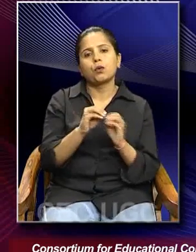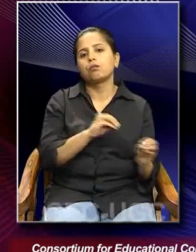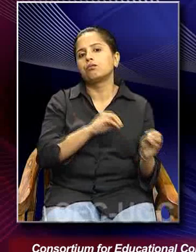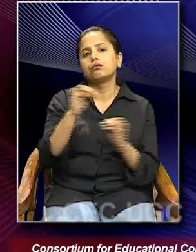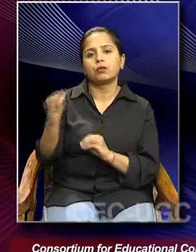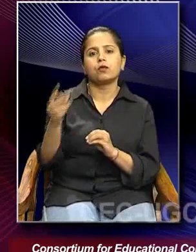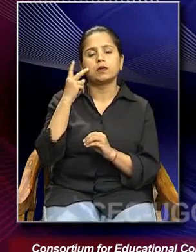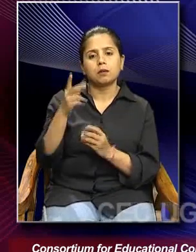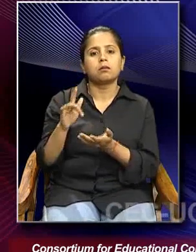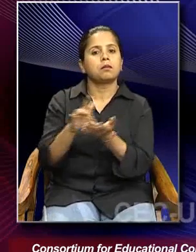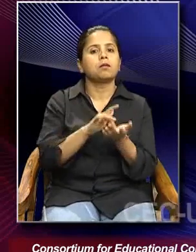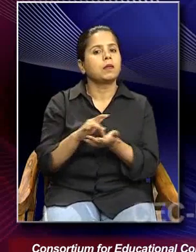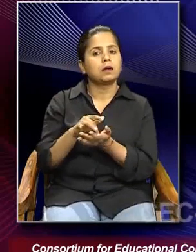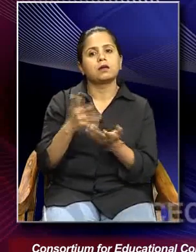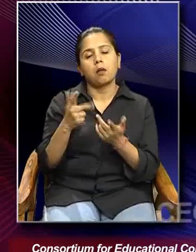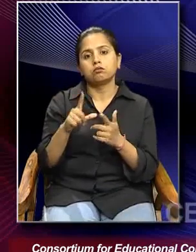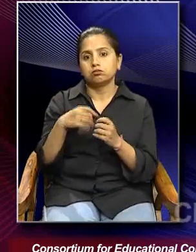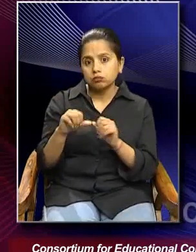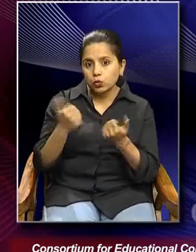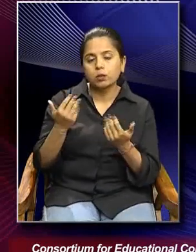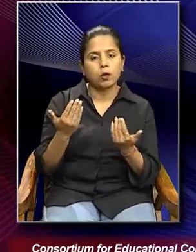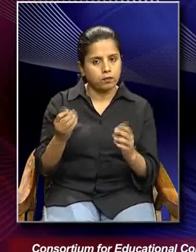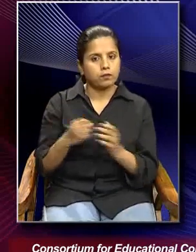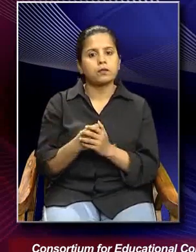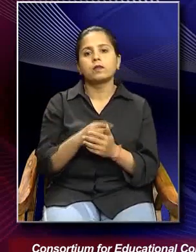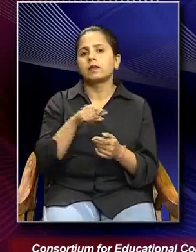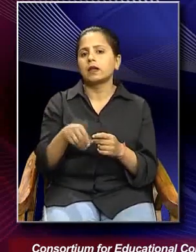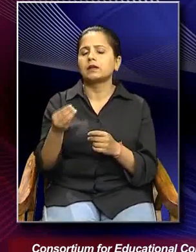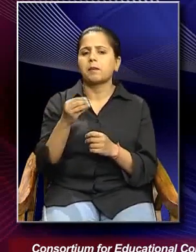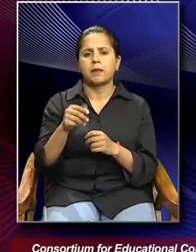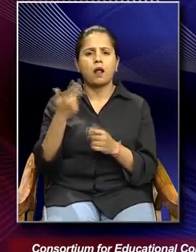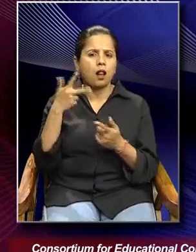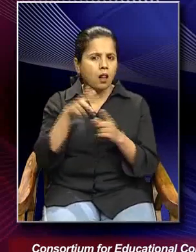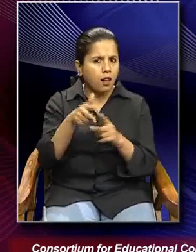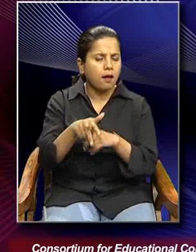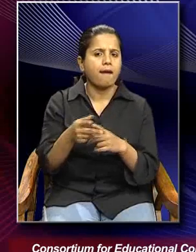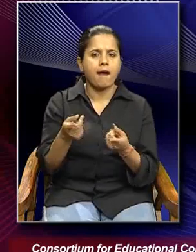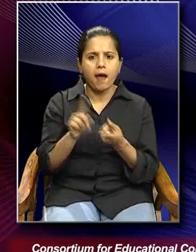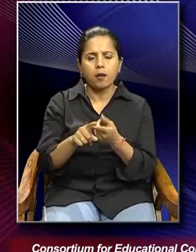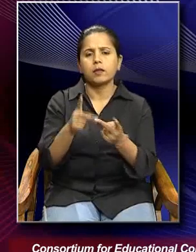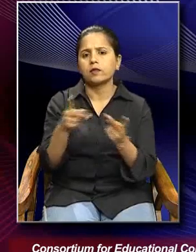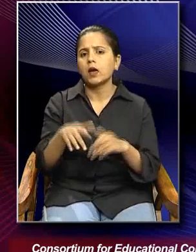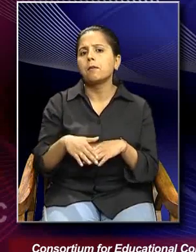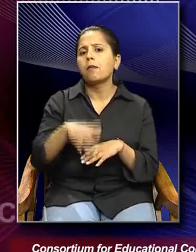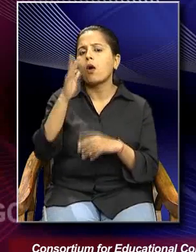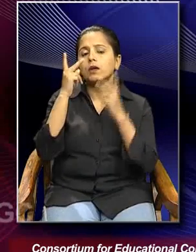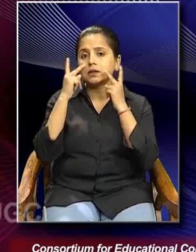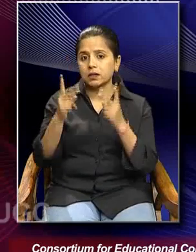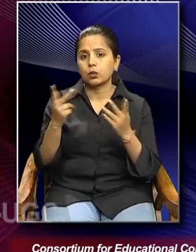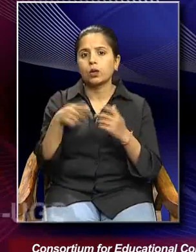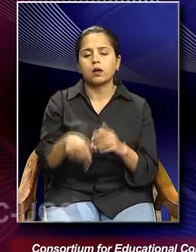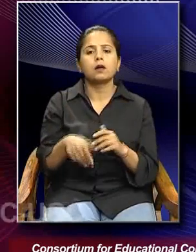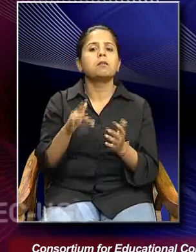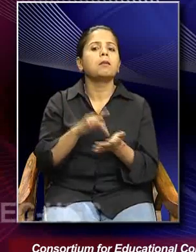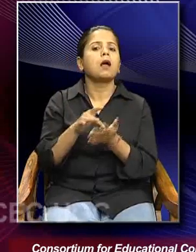go to the place of destination. Talking about intervening obstacles, so this is largely refers to the